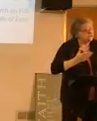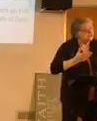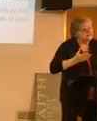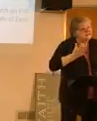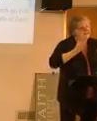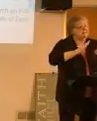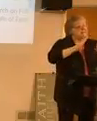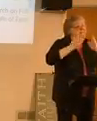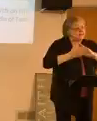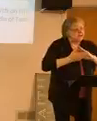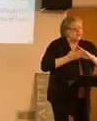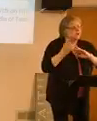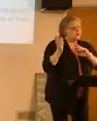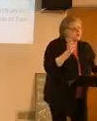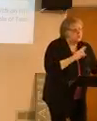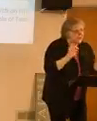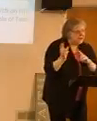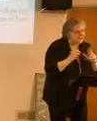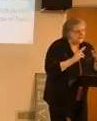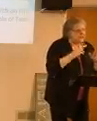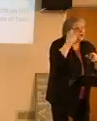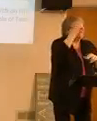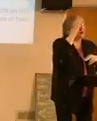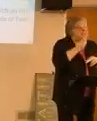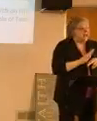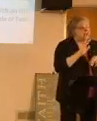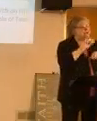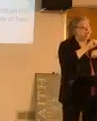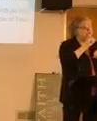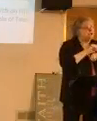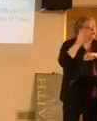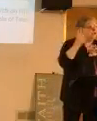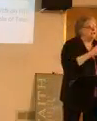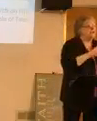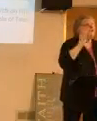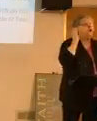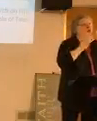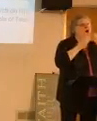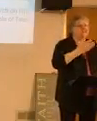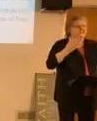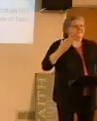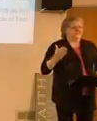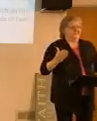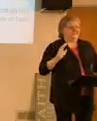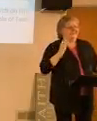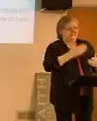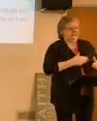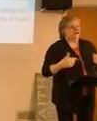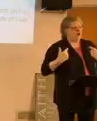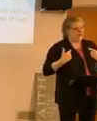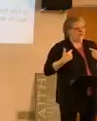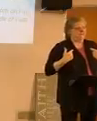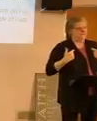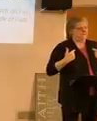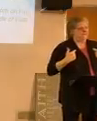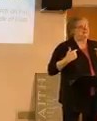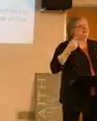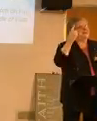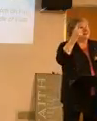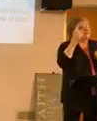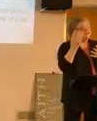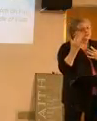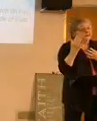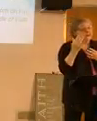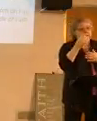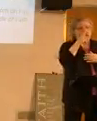be ready for God to do some wonderful things in our life. But he's waiting for the opportunity. God will not sneak